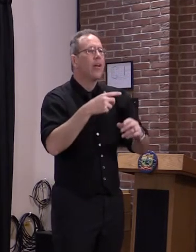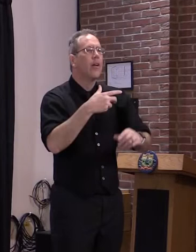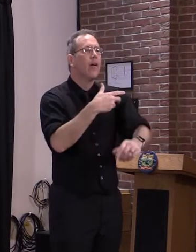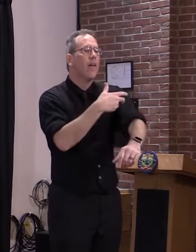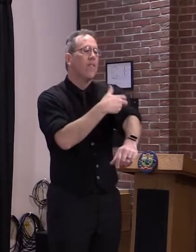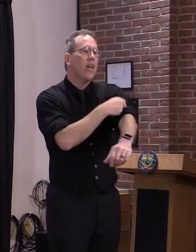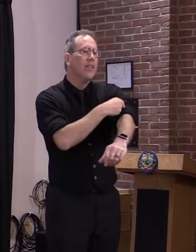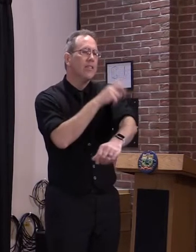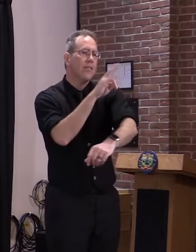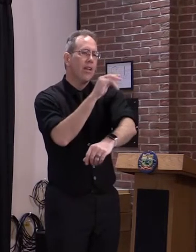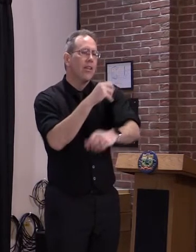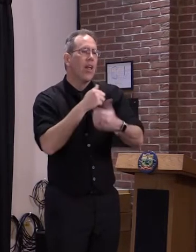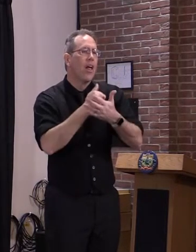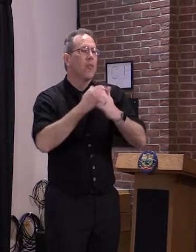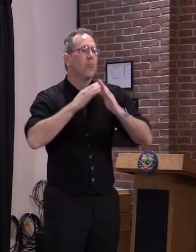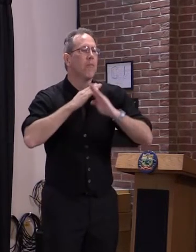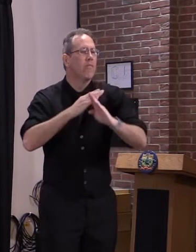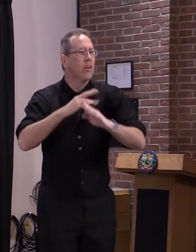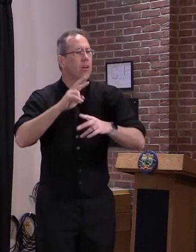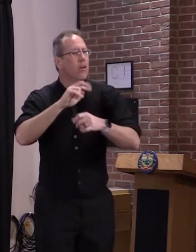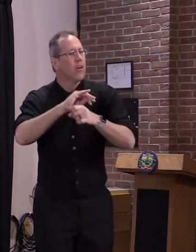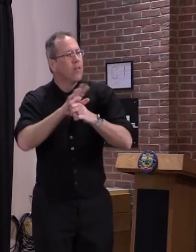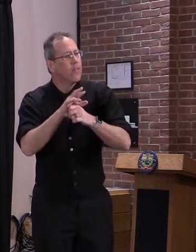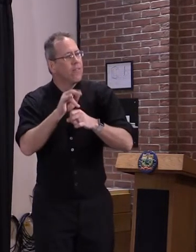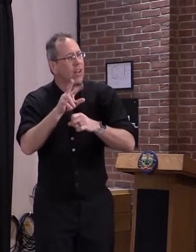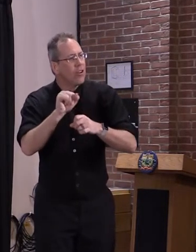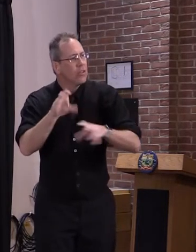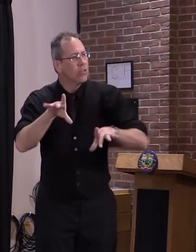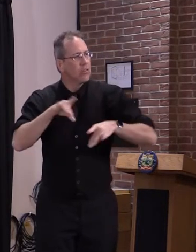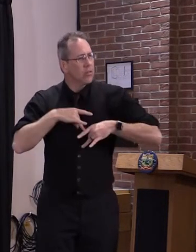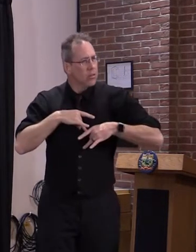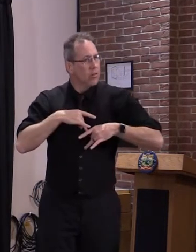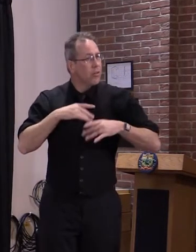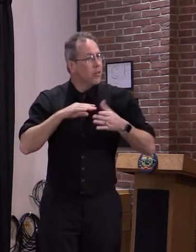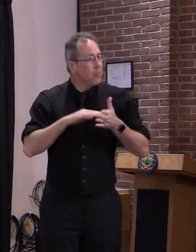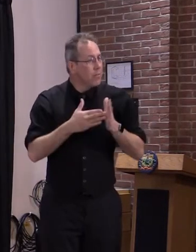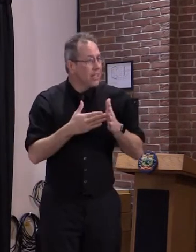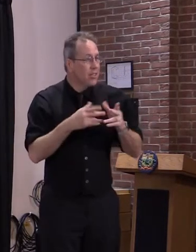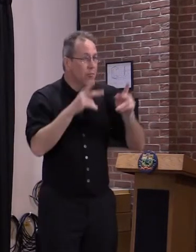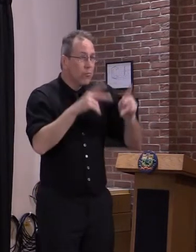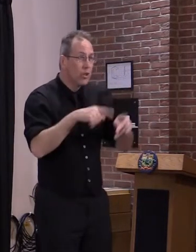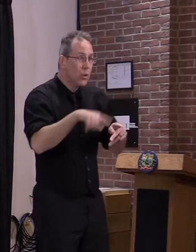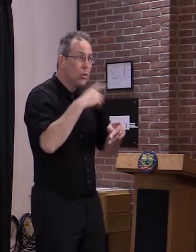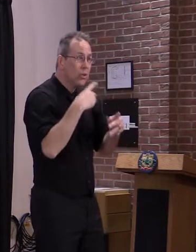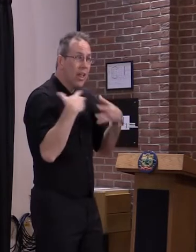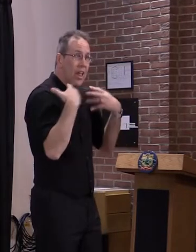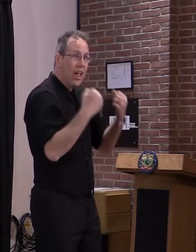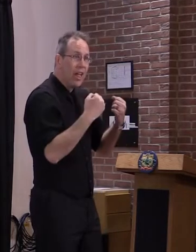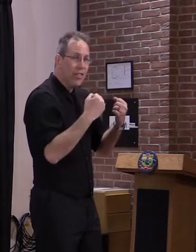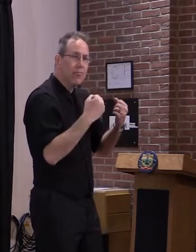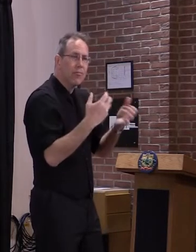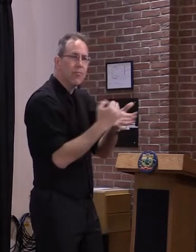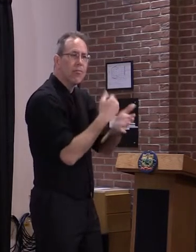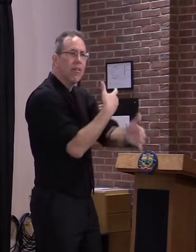is preventable, and it's in healthy people that you want to prevent these things. So what